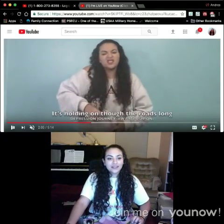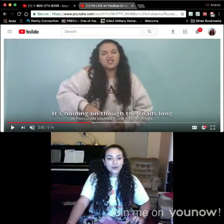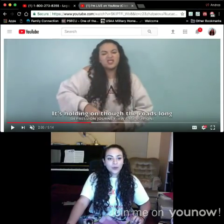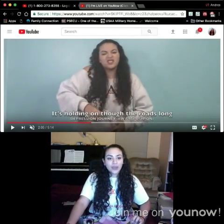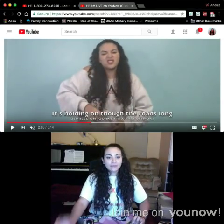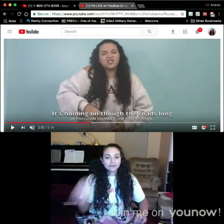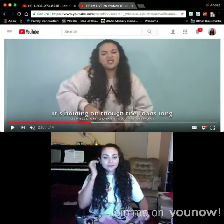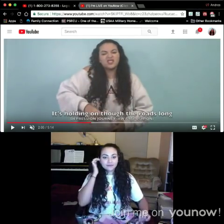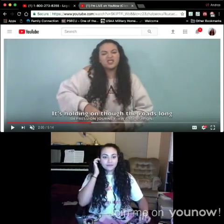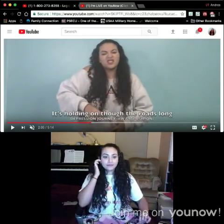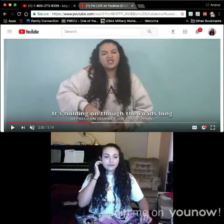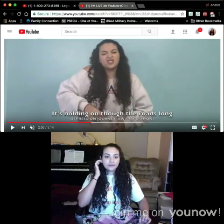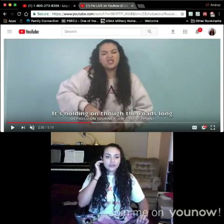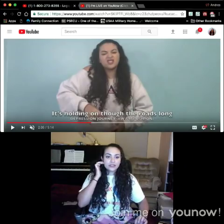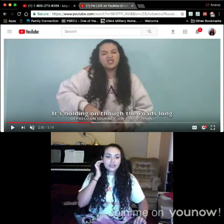Okay.